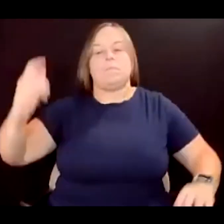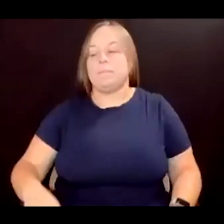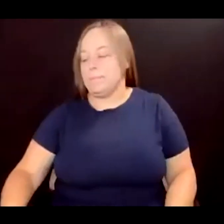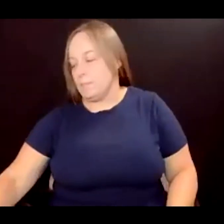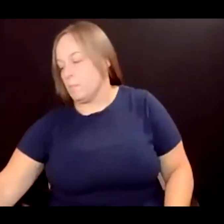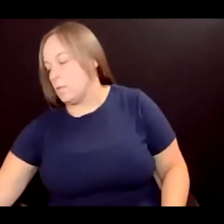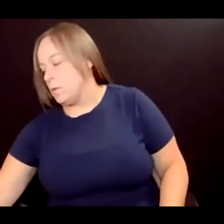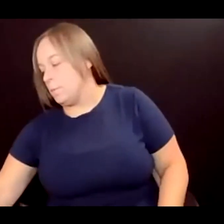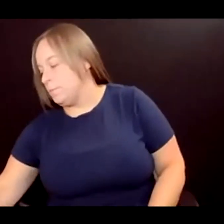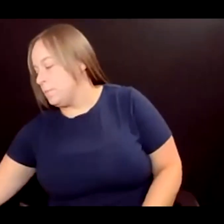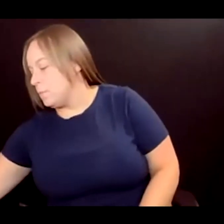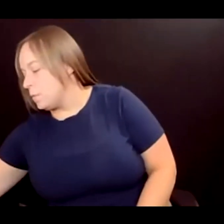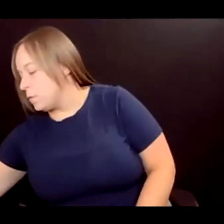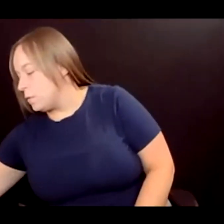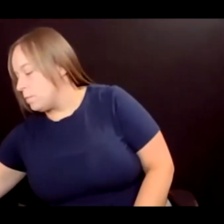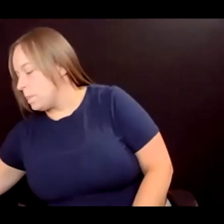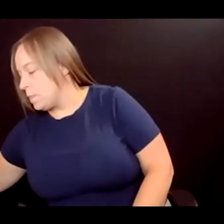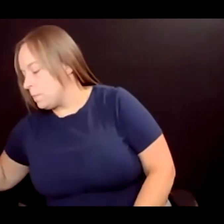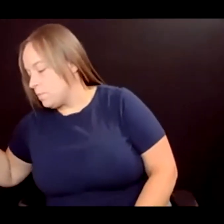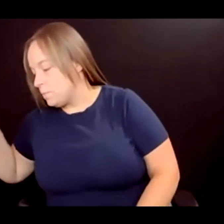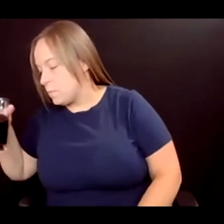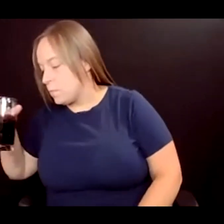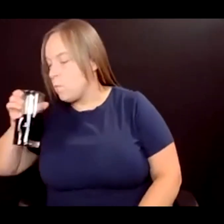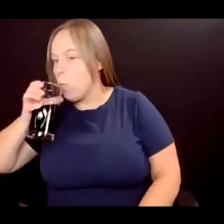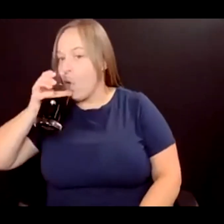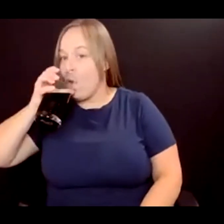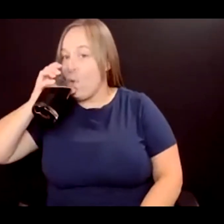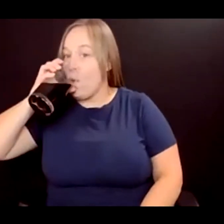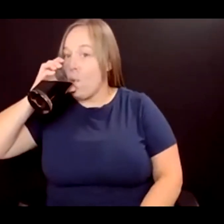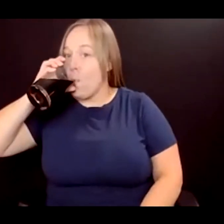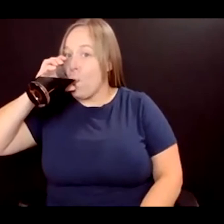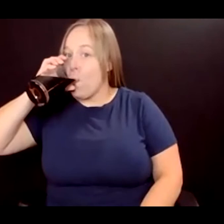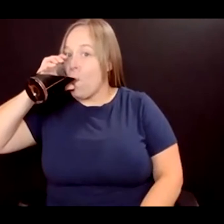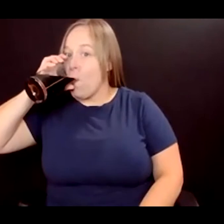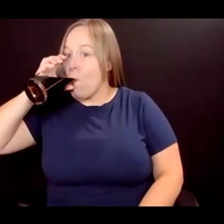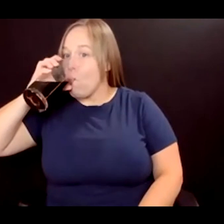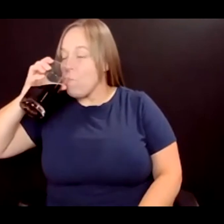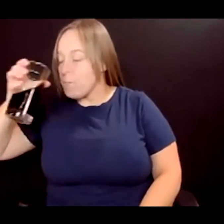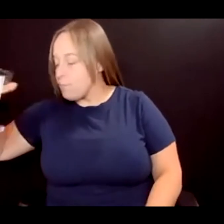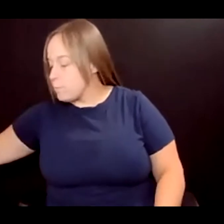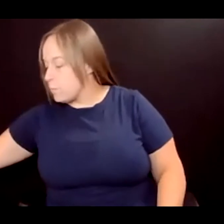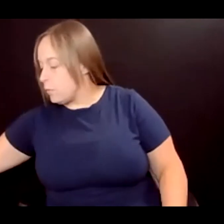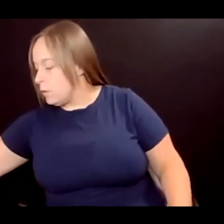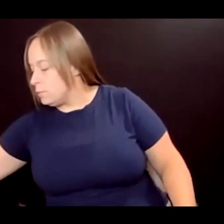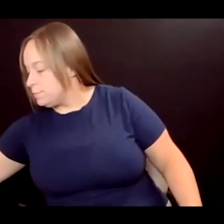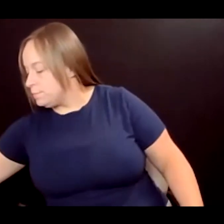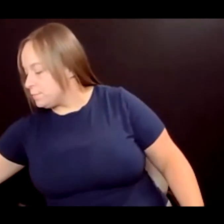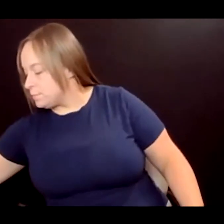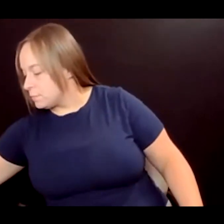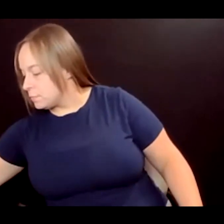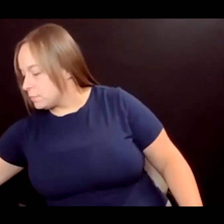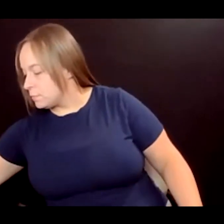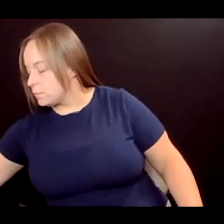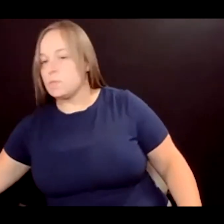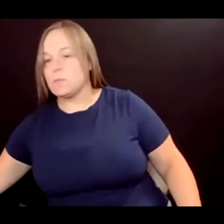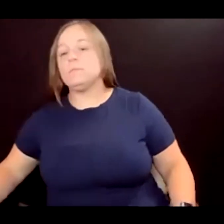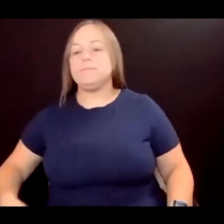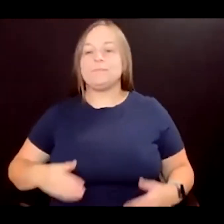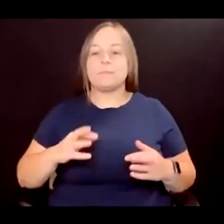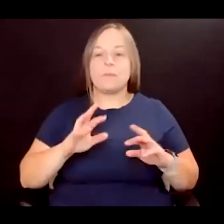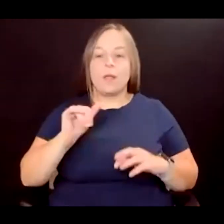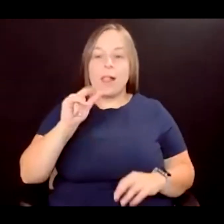for, and we owe it to them as residents and friends to be prepared for each and every situation to the best